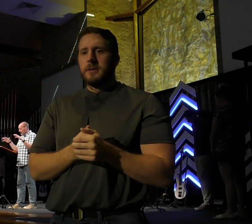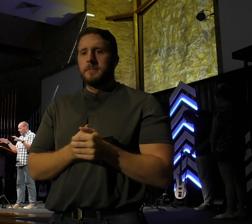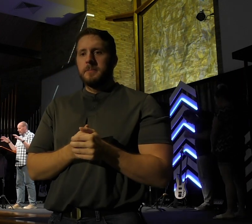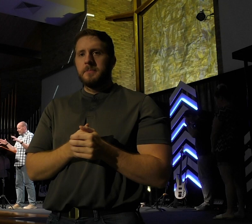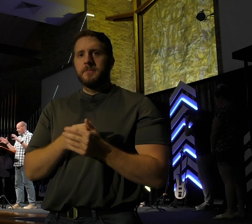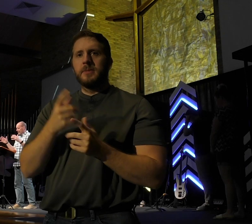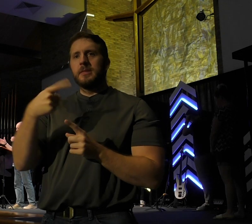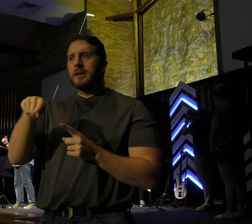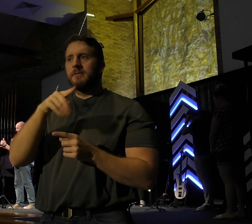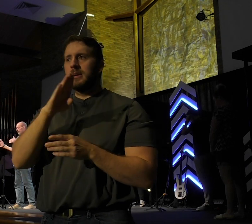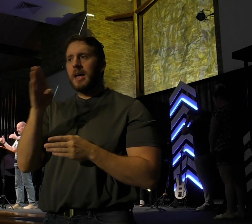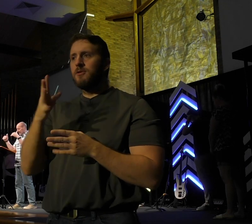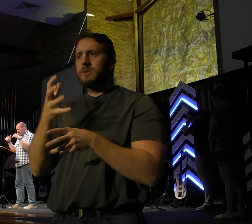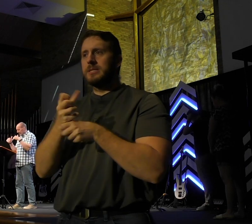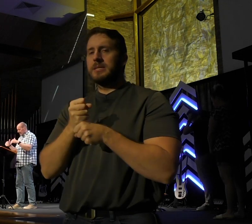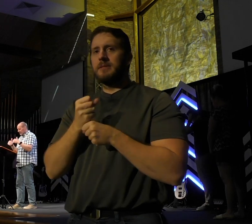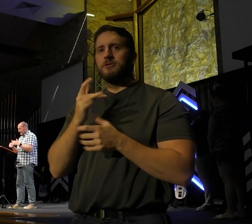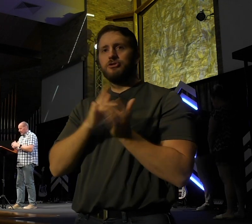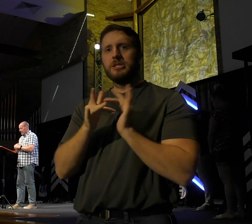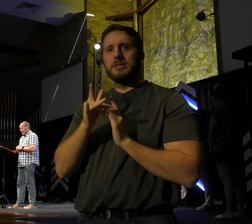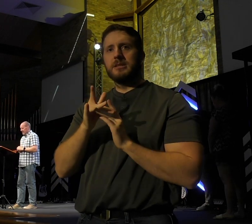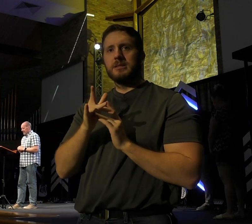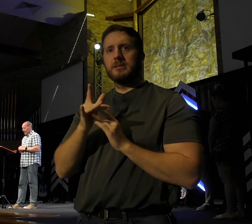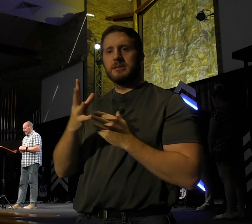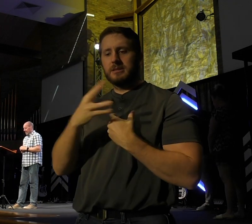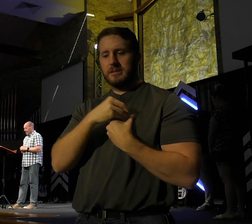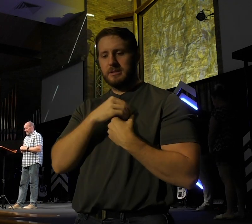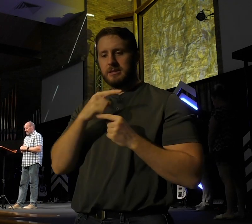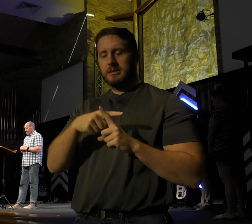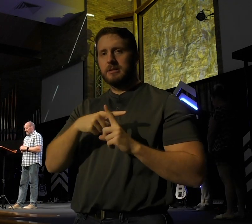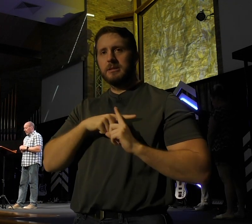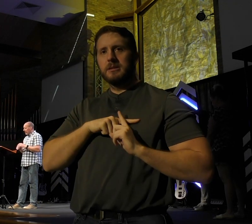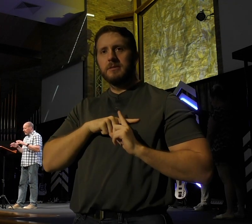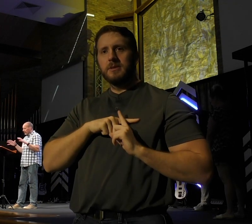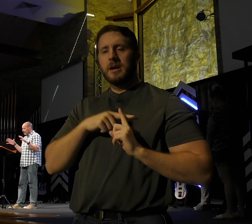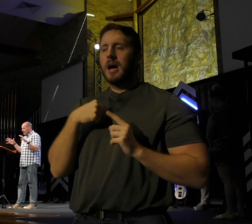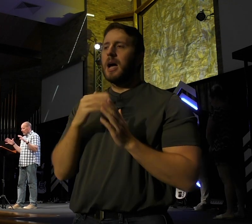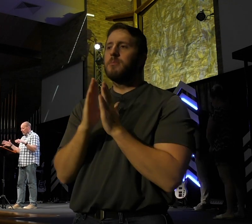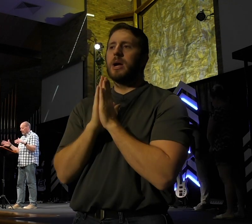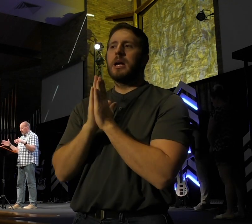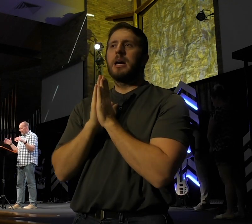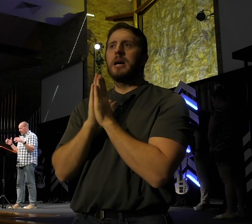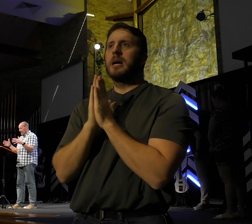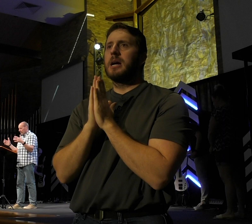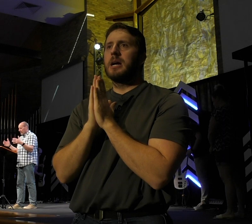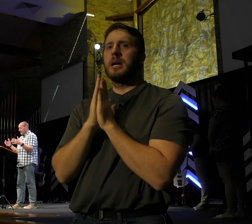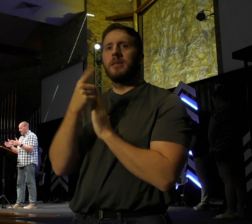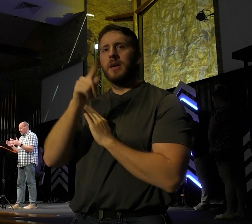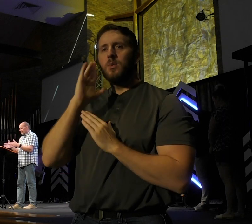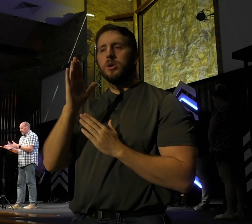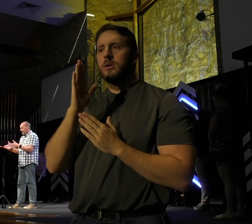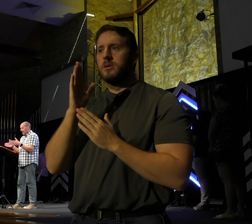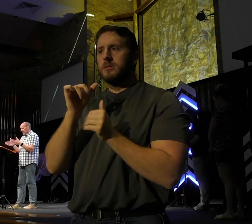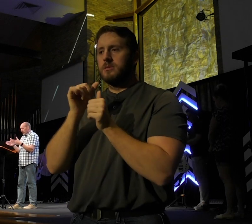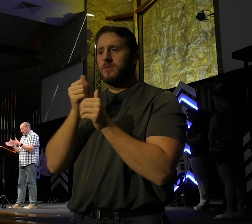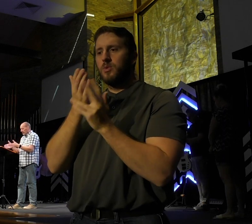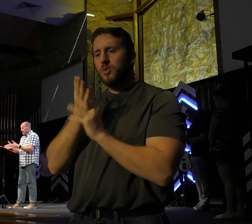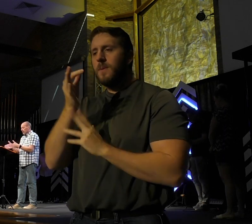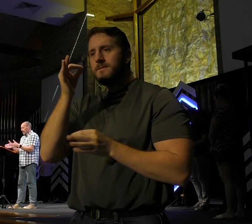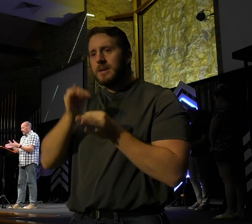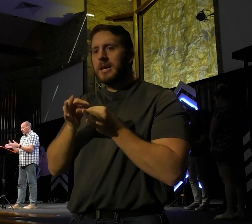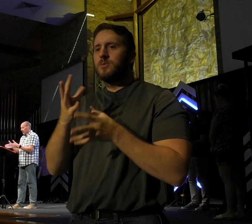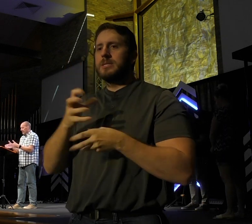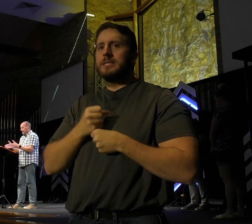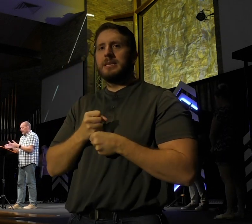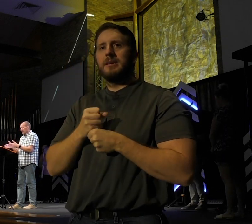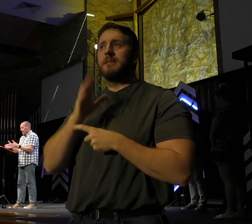If they've never received Jesus Christ as their Savior, oh, I pray that they would, by faith right now, receive his